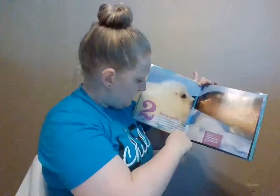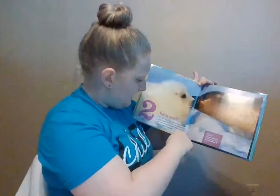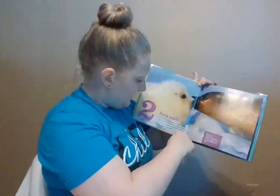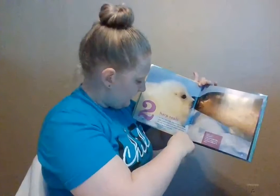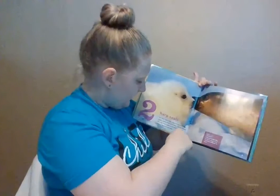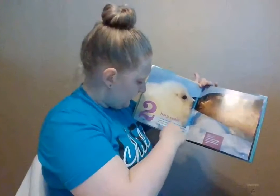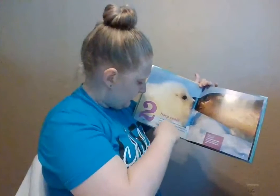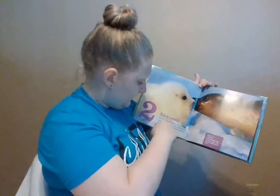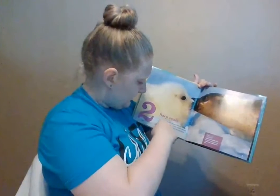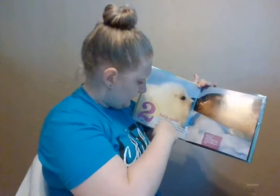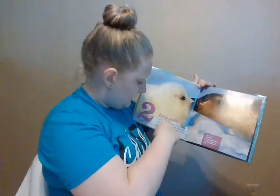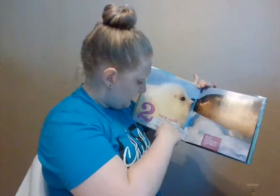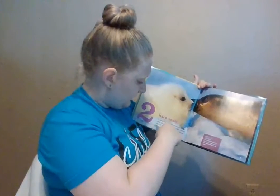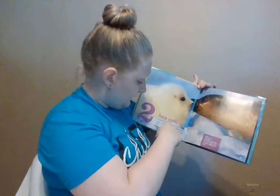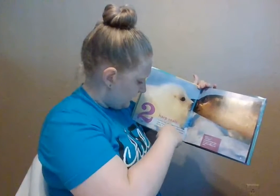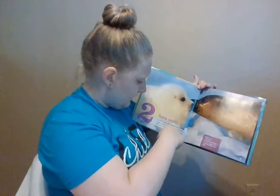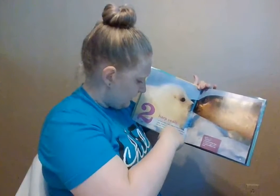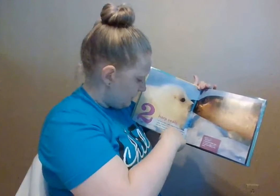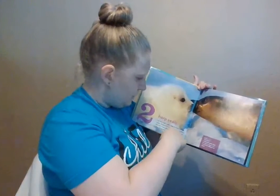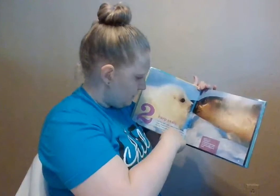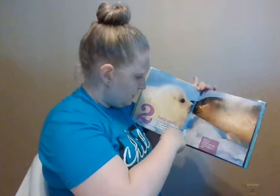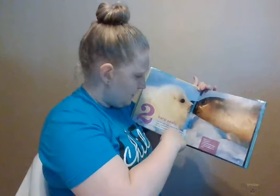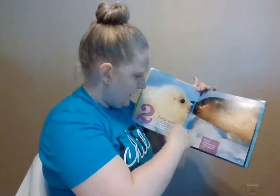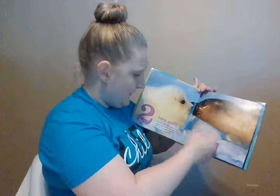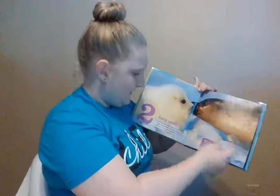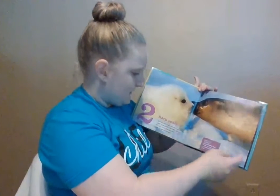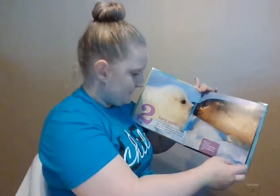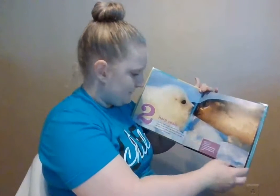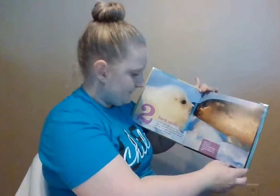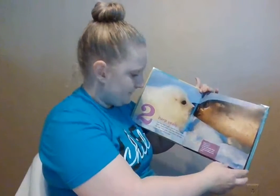Mother seal stays close to feed her new pup.